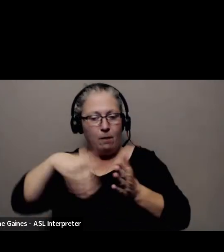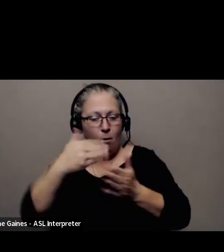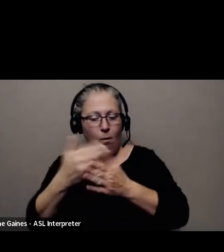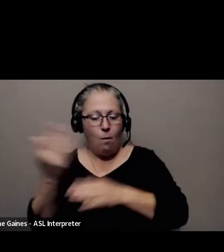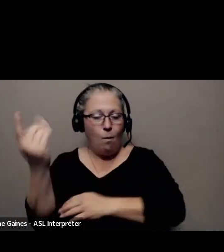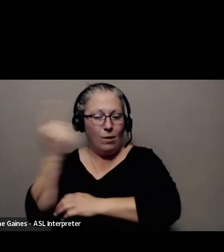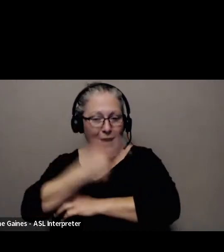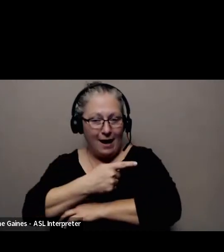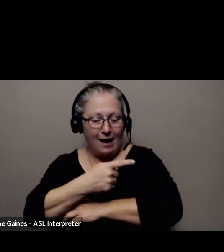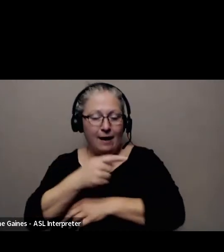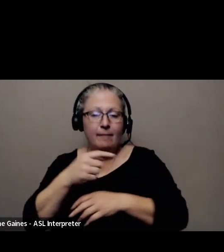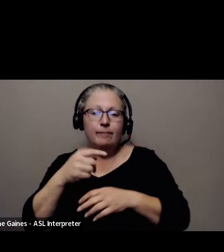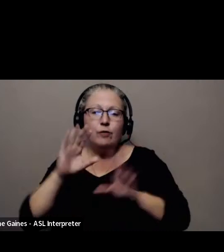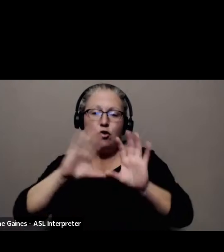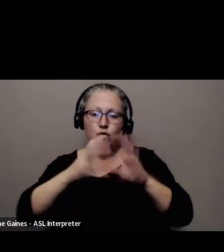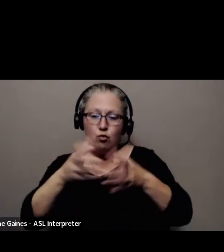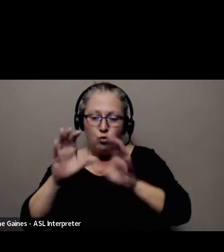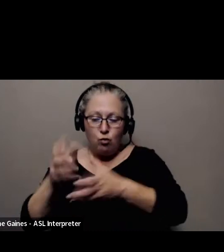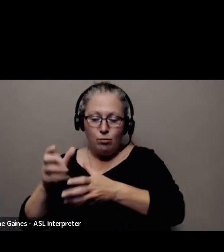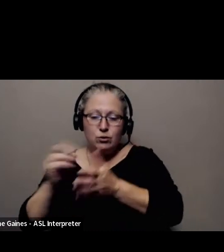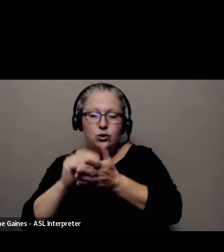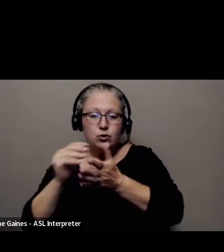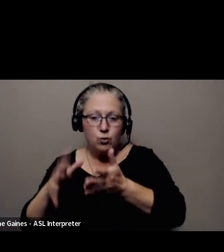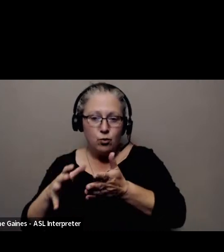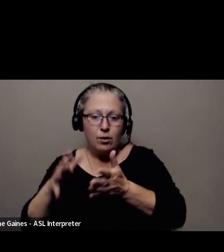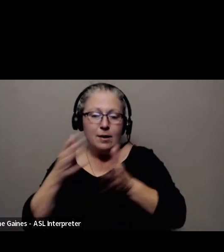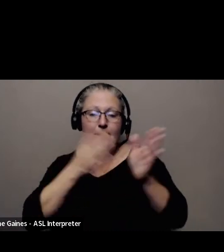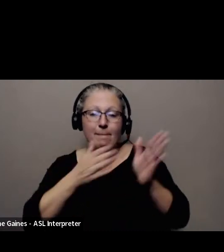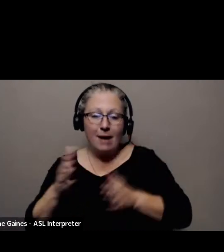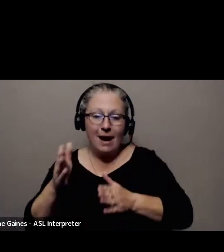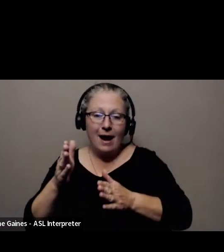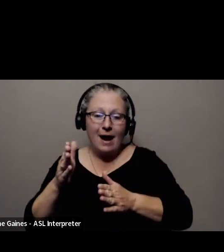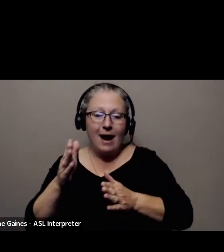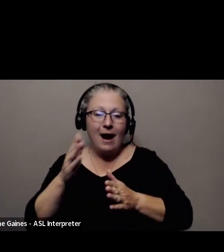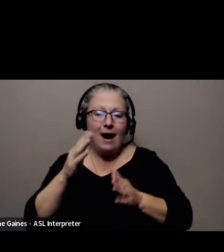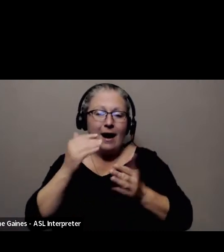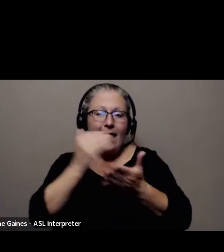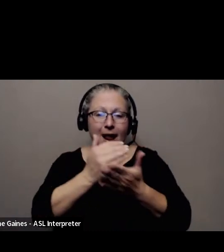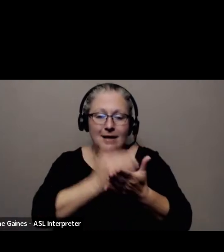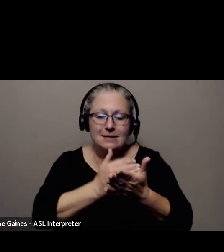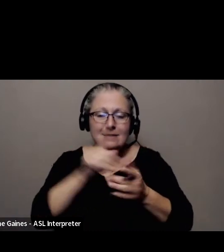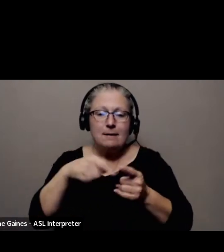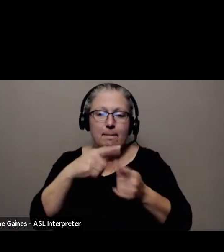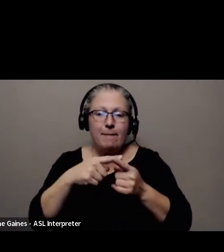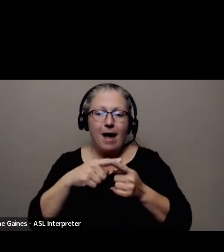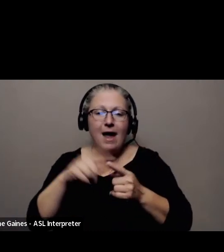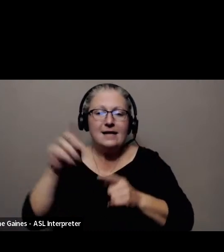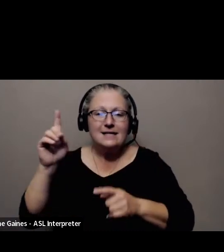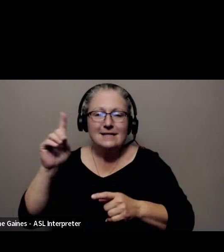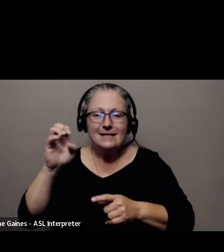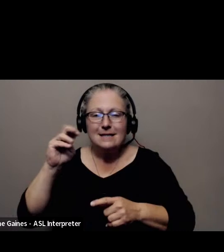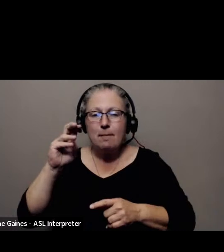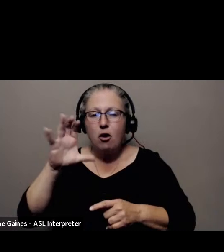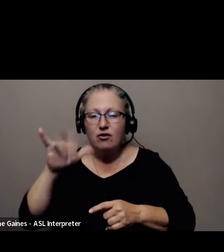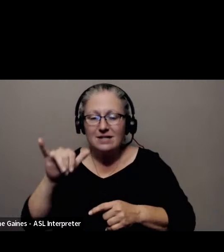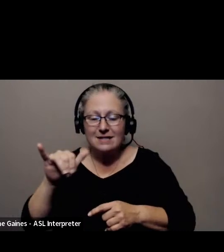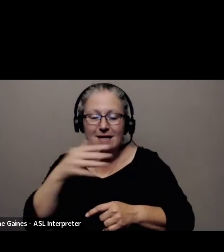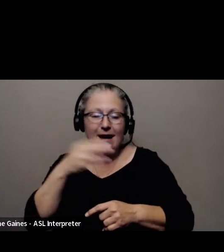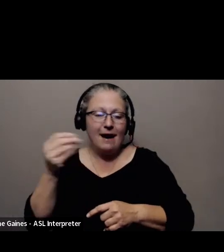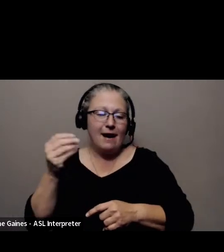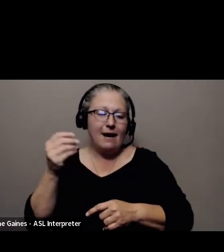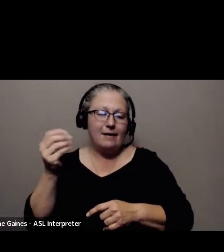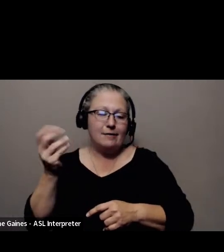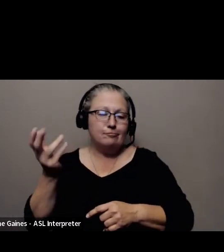day. There were groups of students that planned lessons all about democracy and